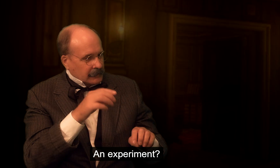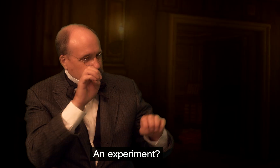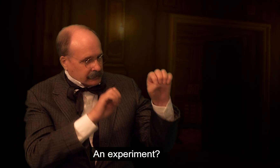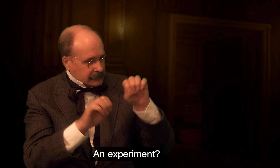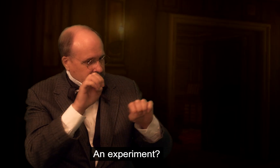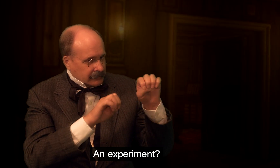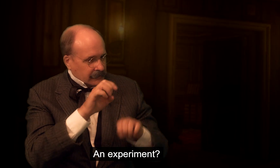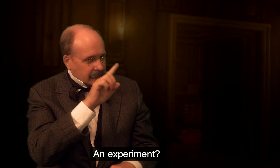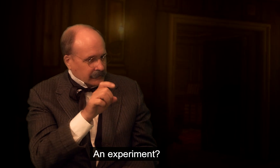An experiment.